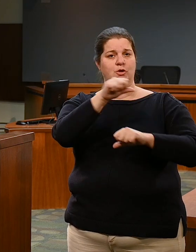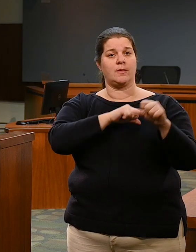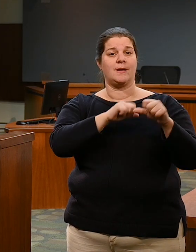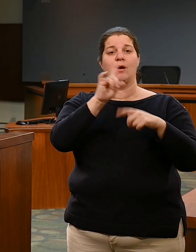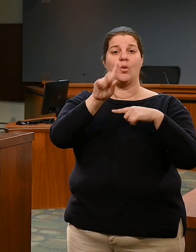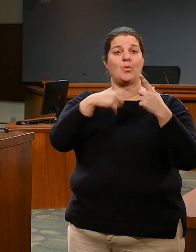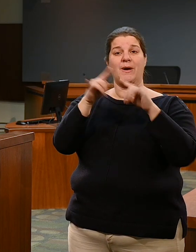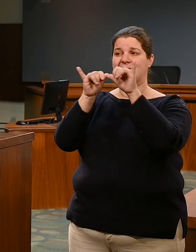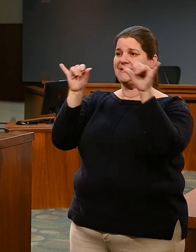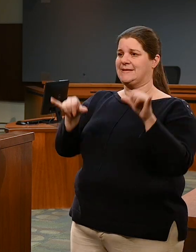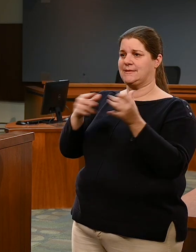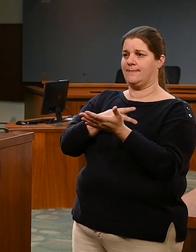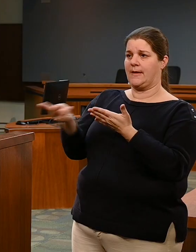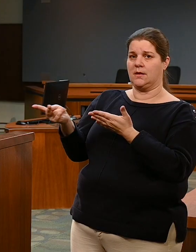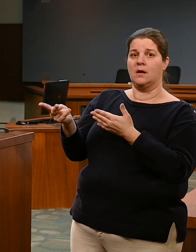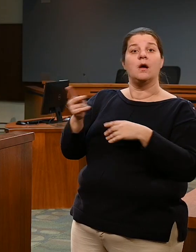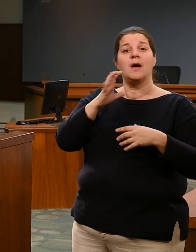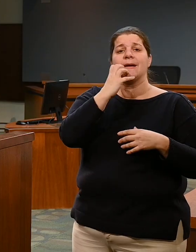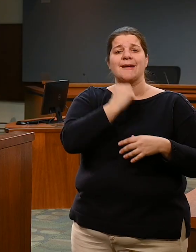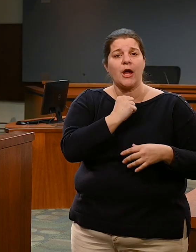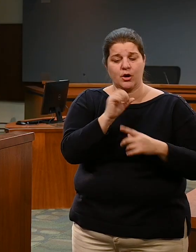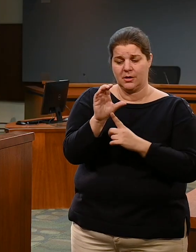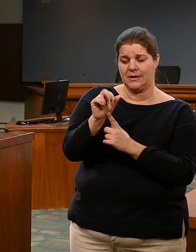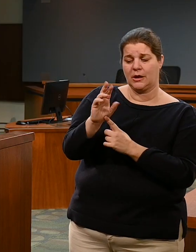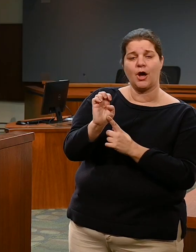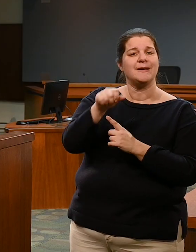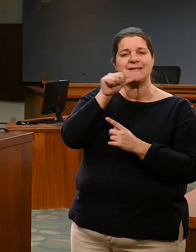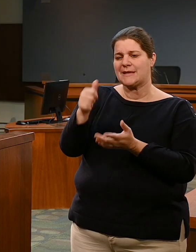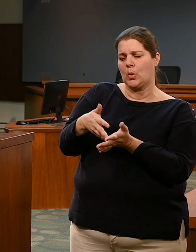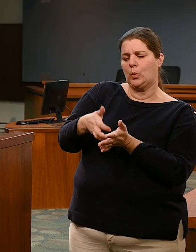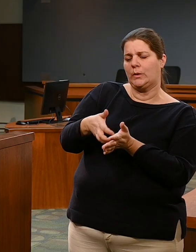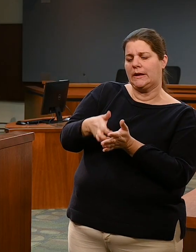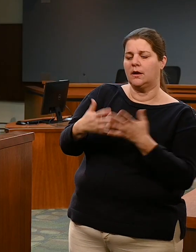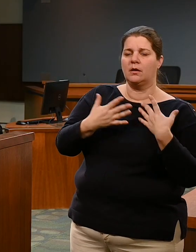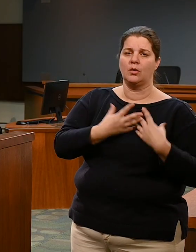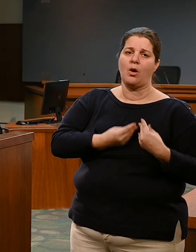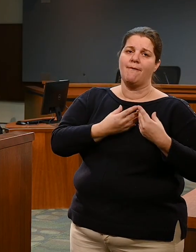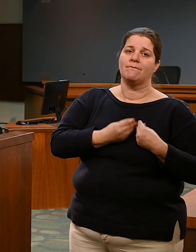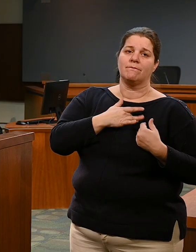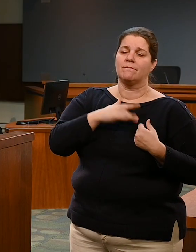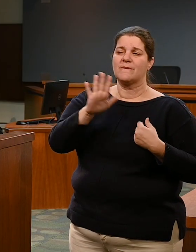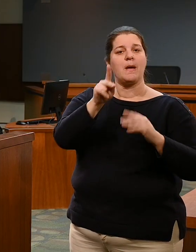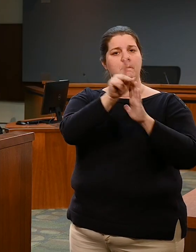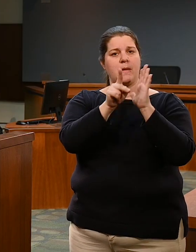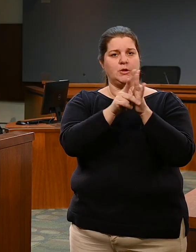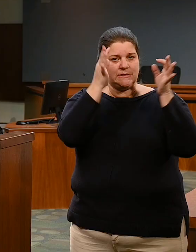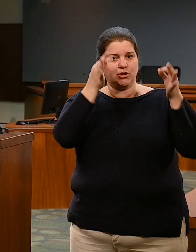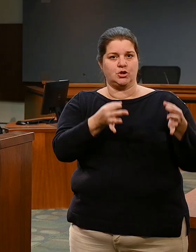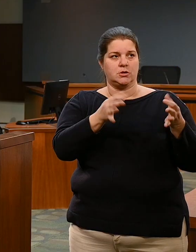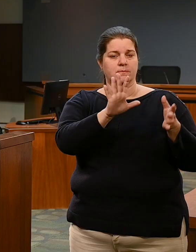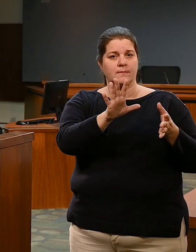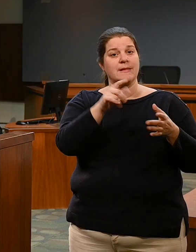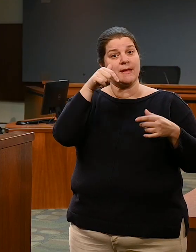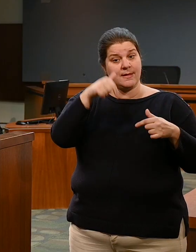so. And care is not a weakness, it is a policy choice. This report provides a tangible path towards